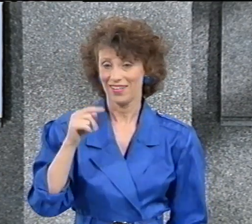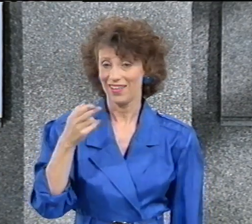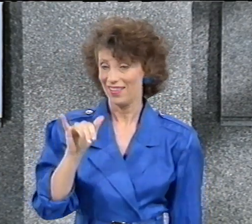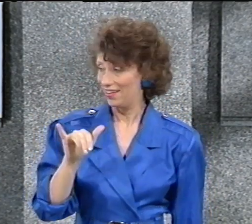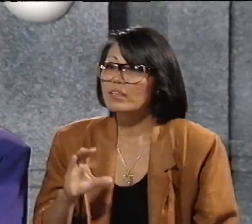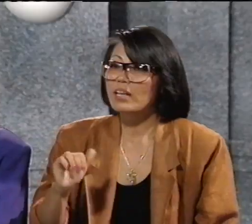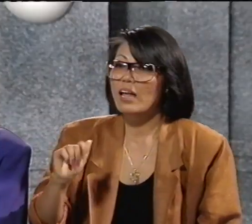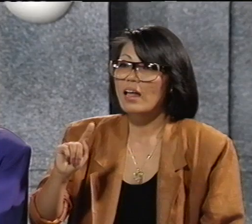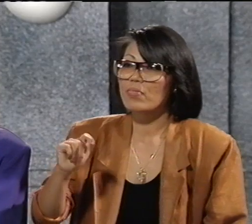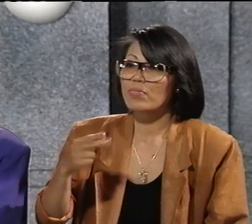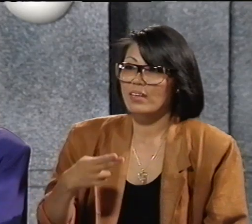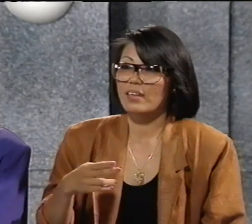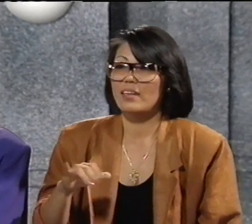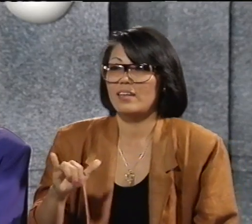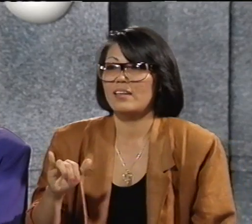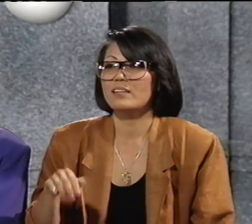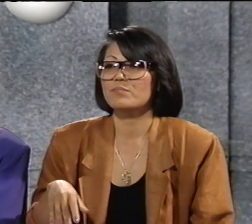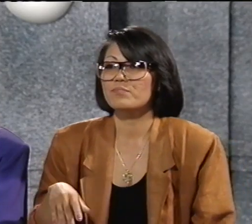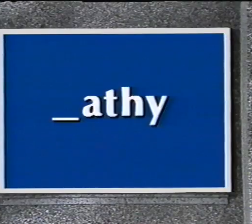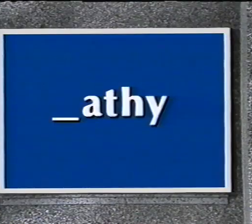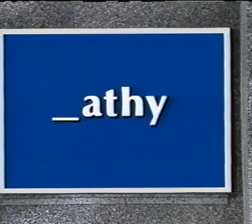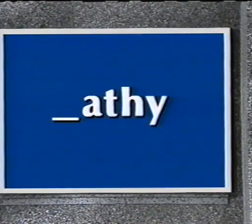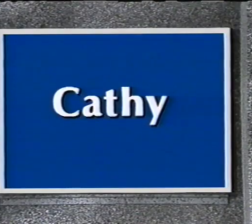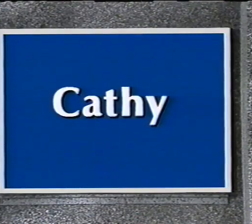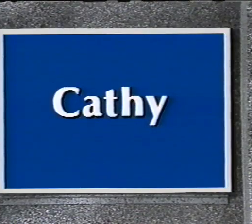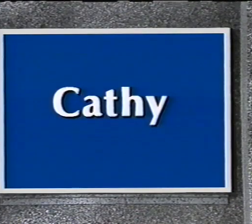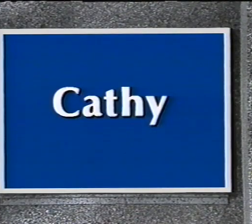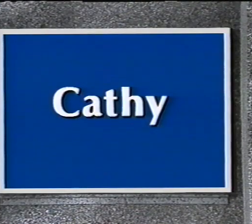Then you have the name, Kathy.